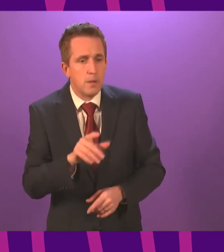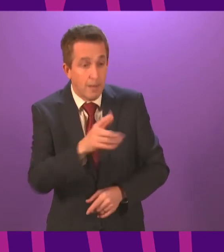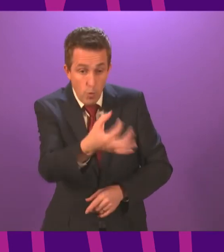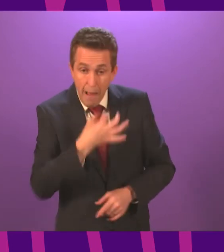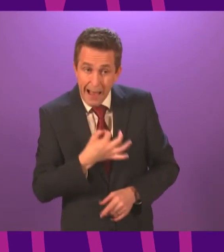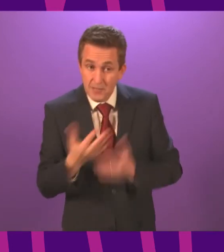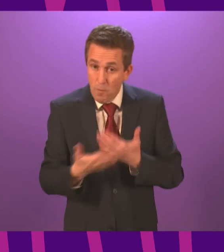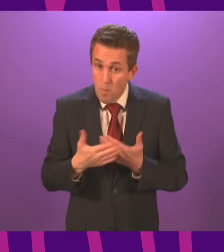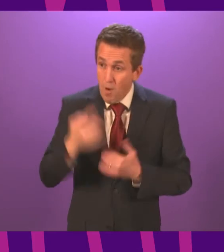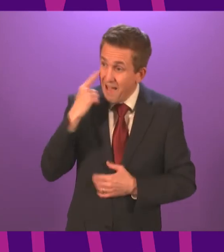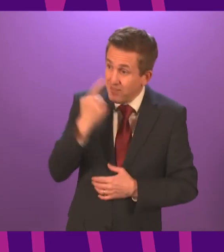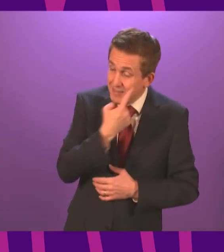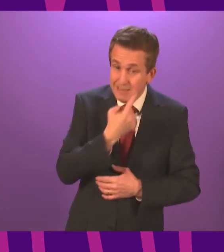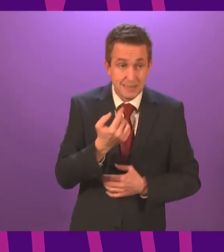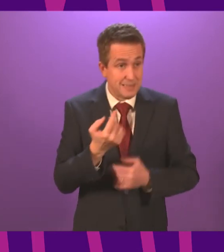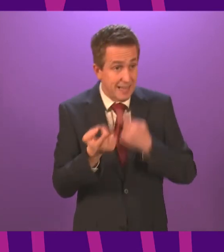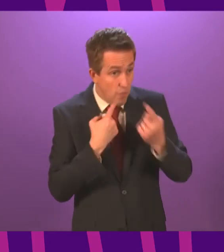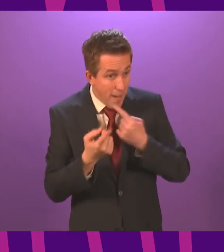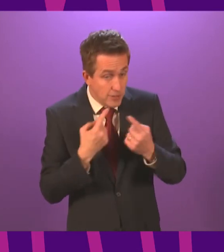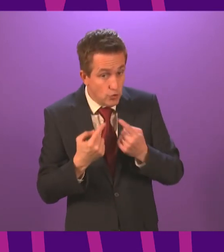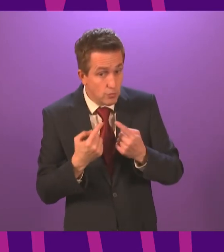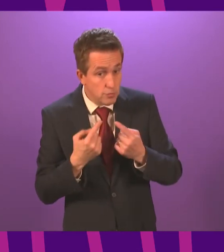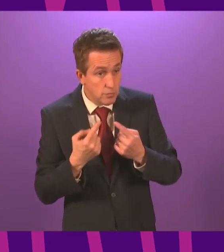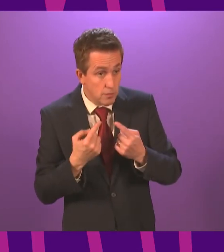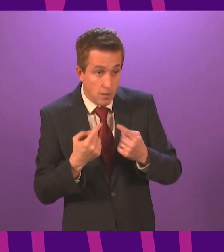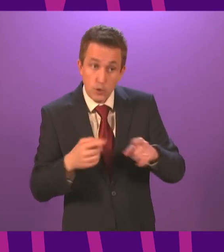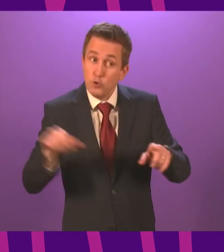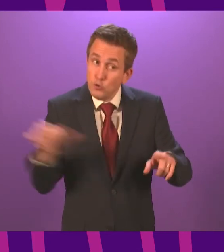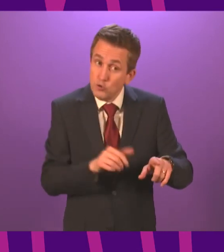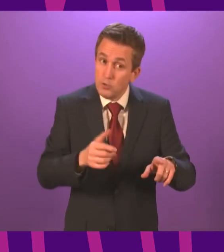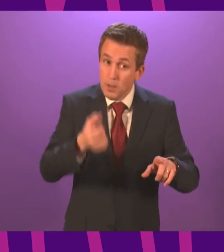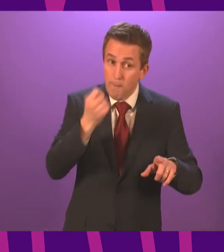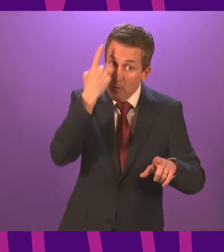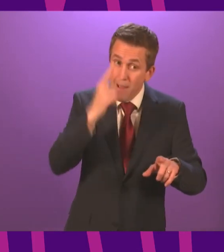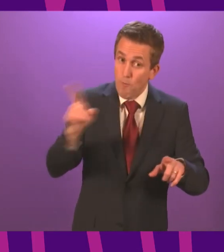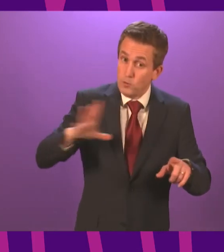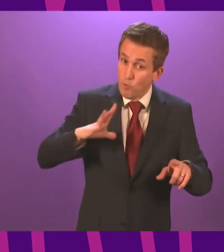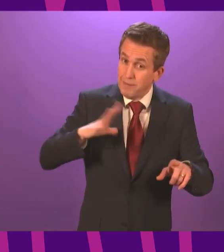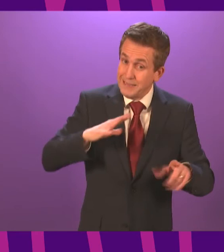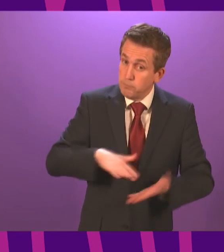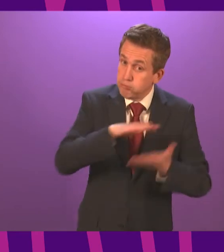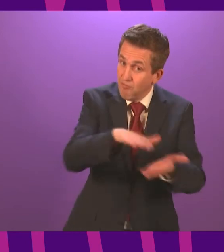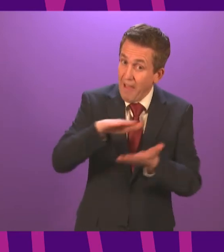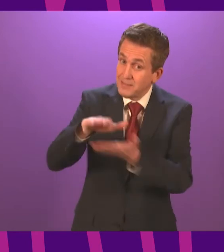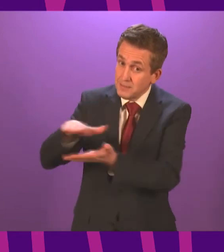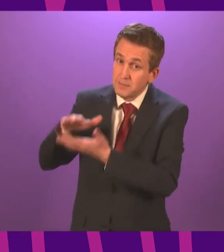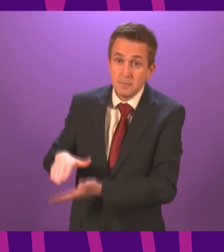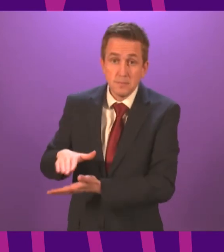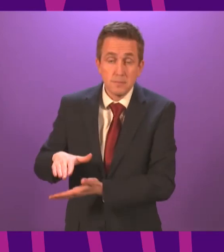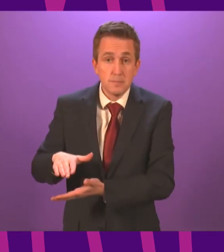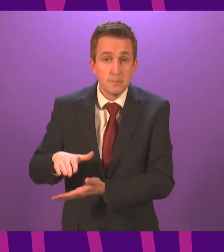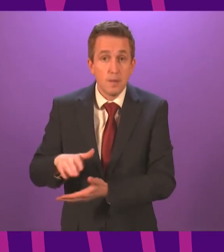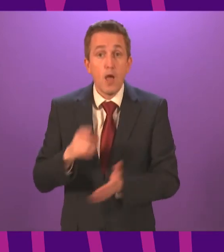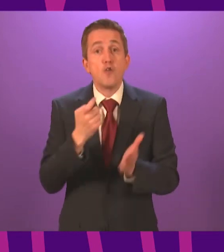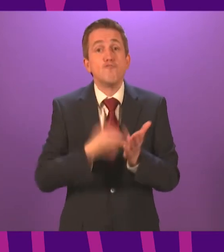more evidence and data, that you become familiar with what is already being provided. We had a call today